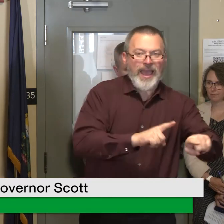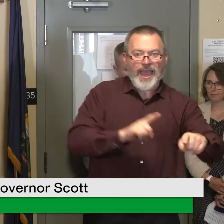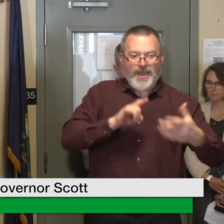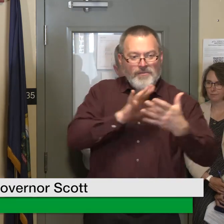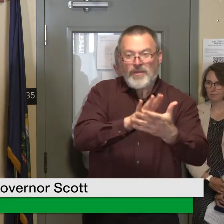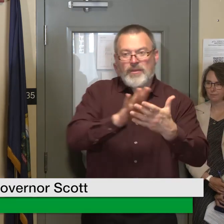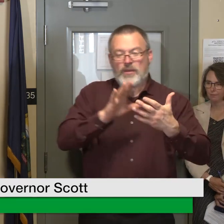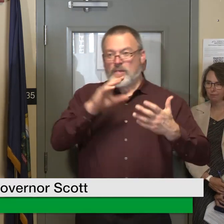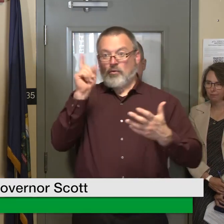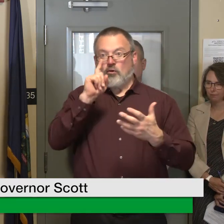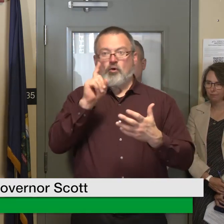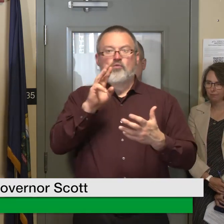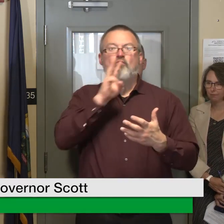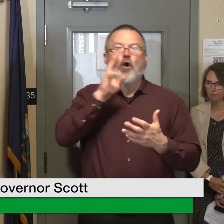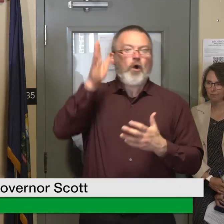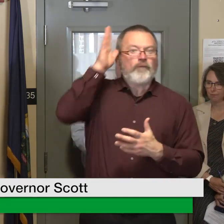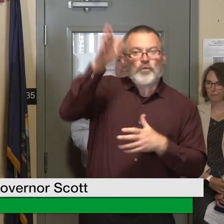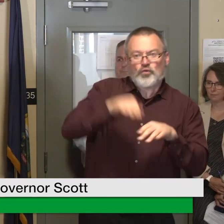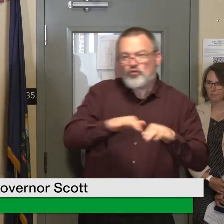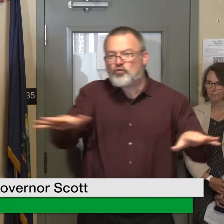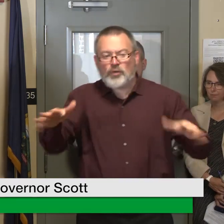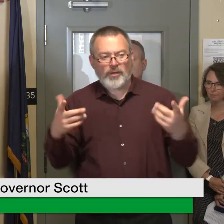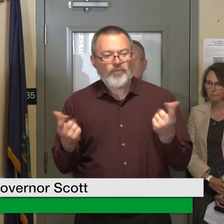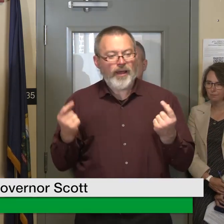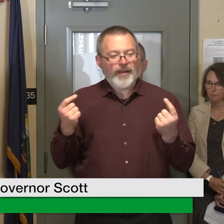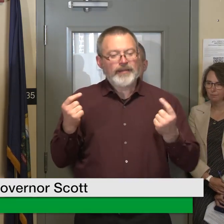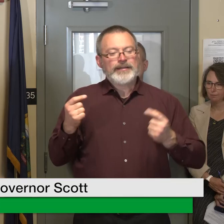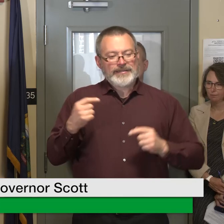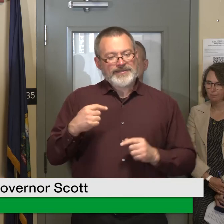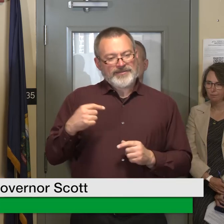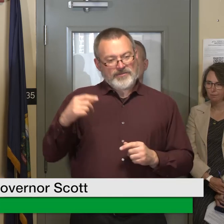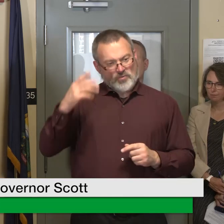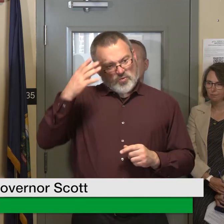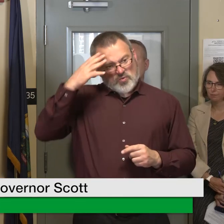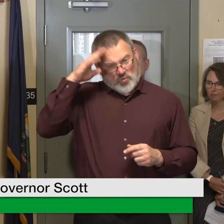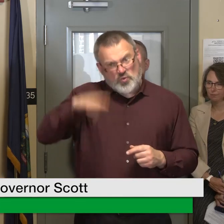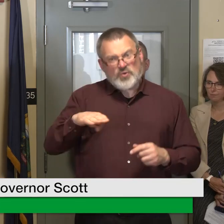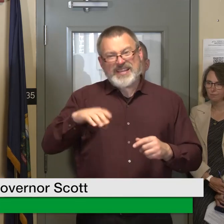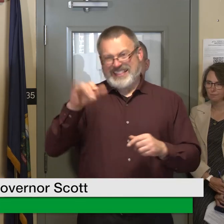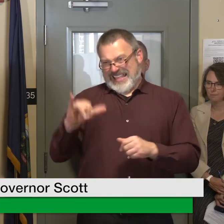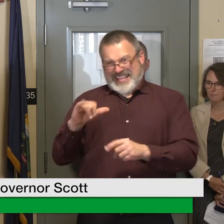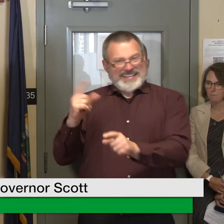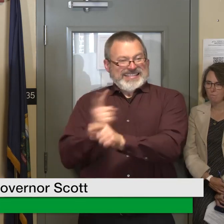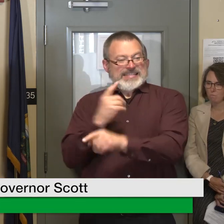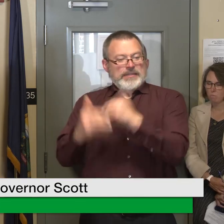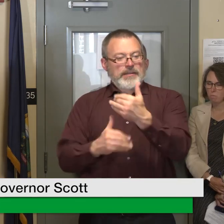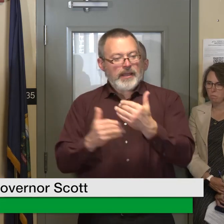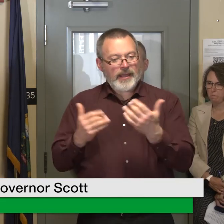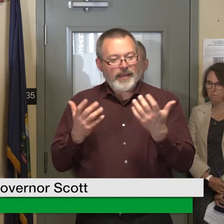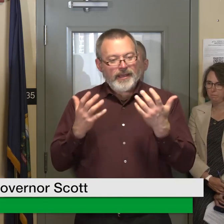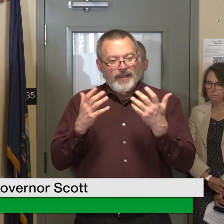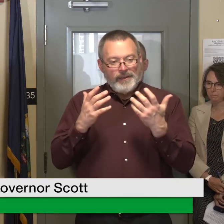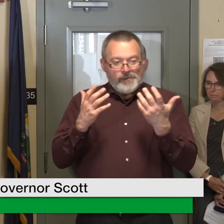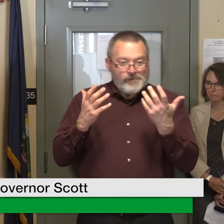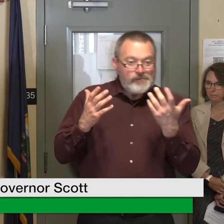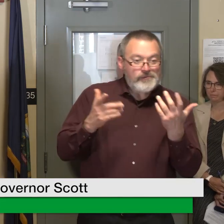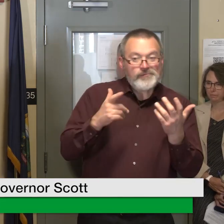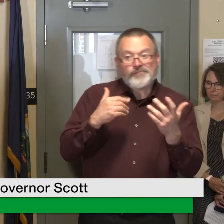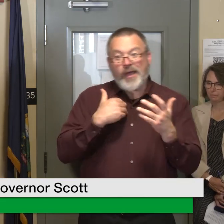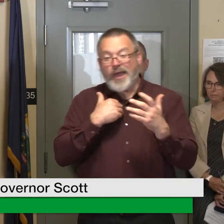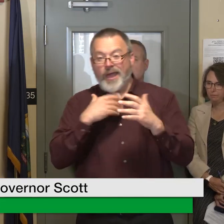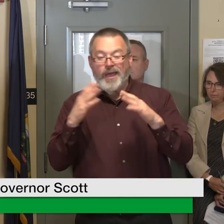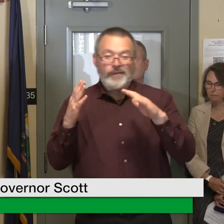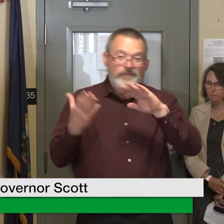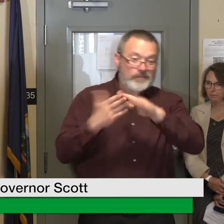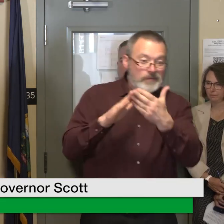conservation practices, we know are the right things. We know the work we've done on municipal roads in partnership with VTrans